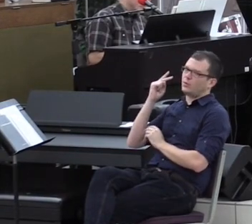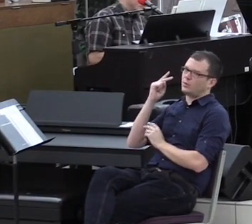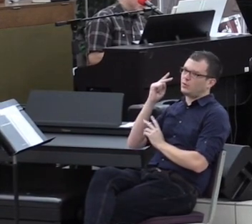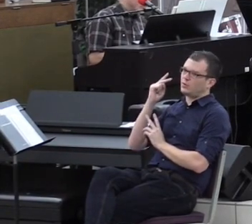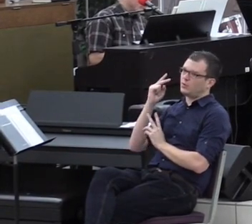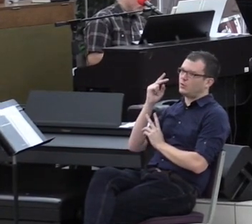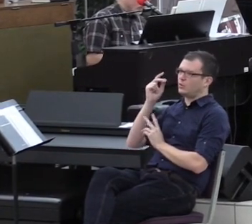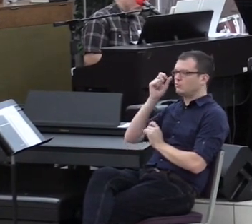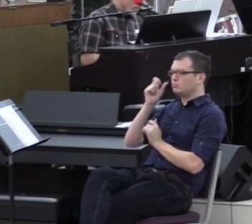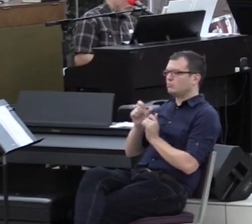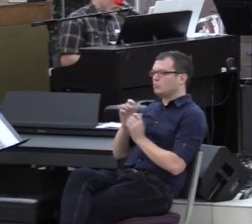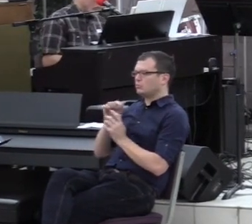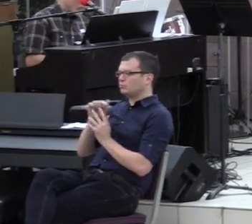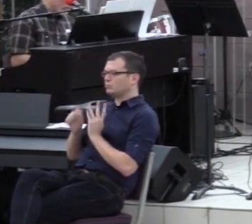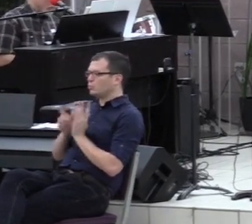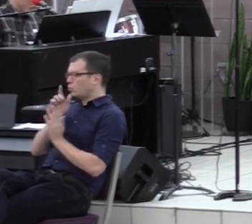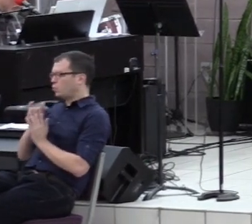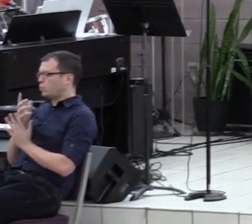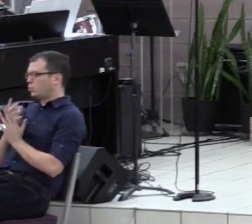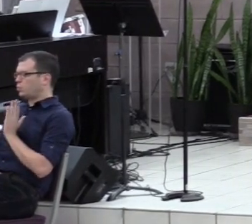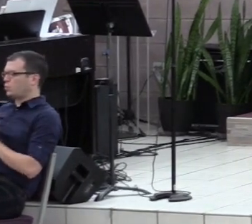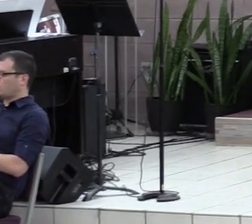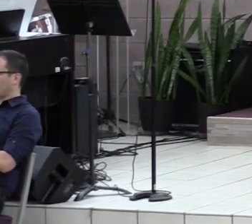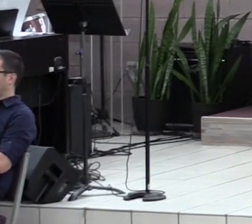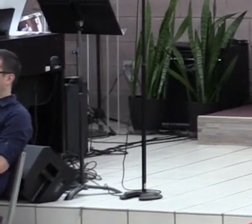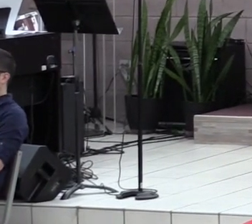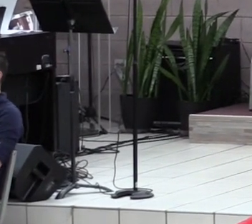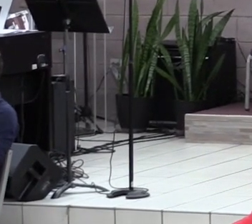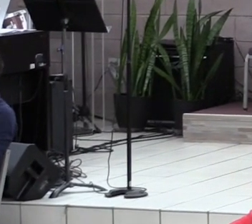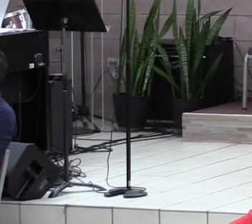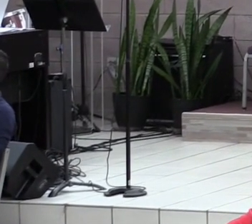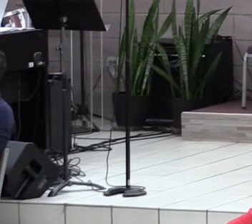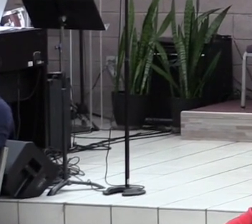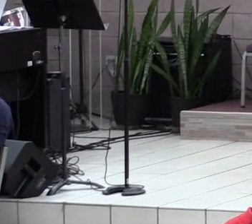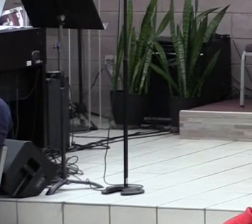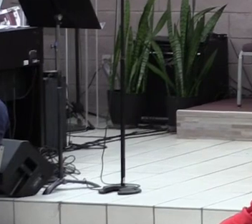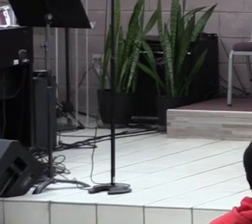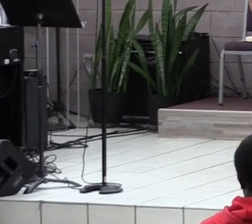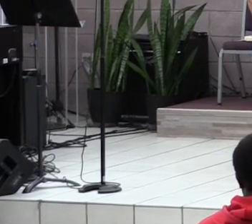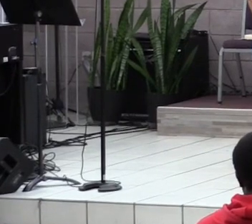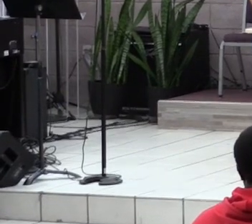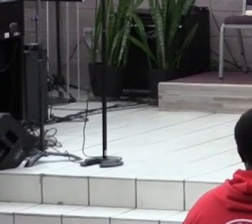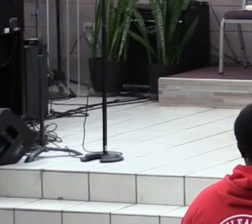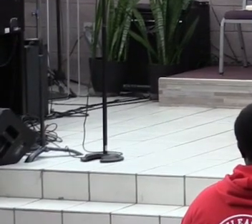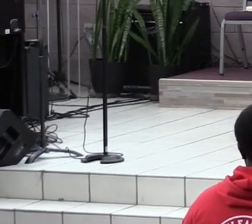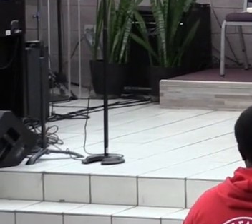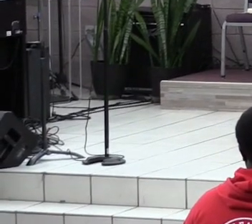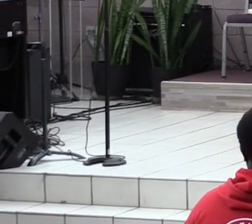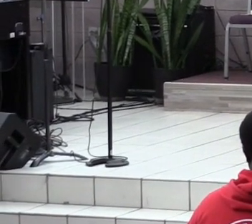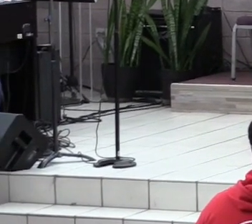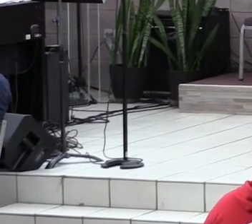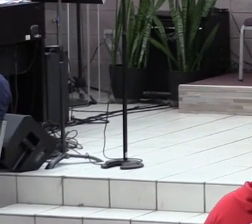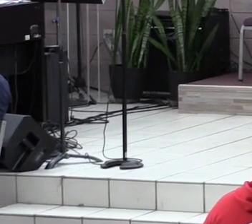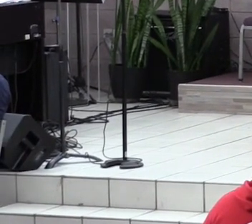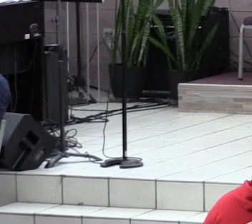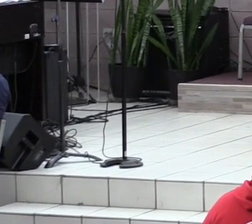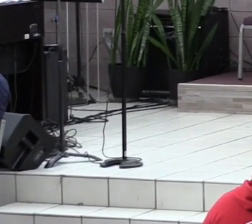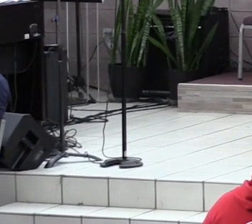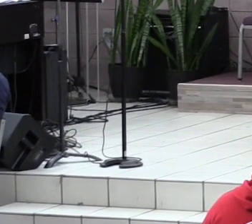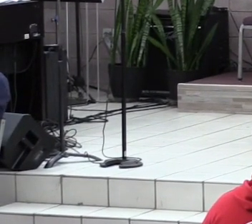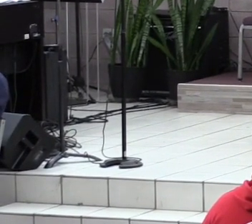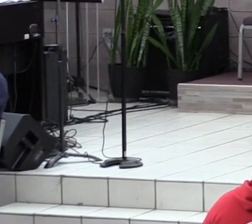those that went on before us, those who came before us, those who founded our denomination, the Reverend Elder Troy Perry,